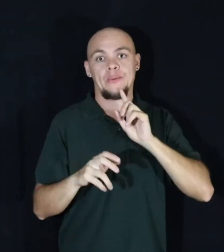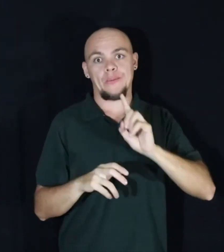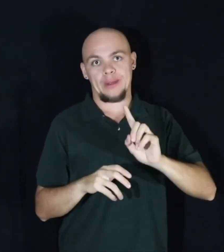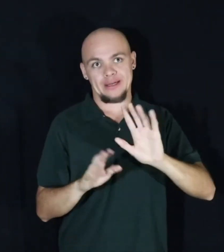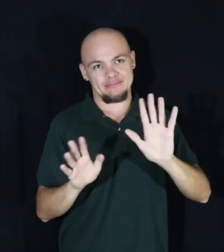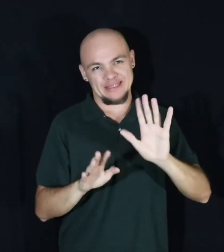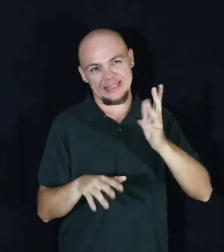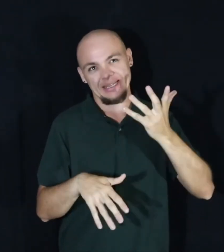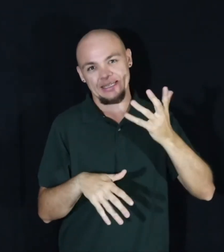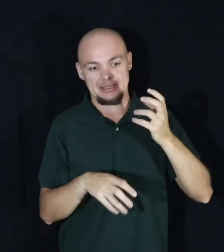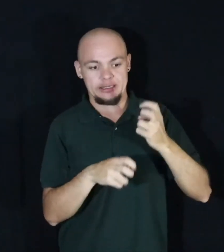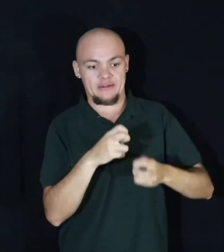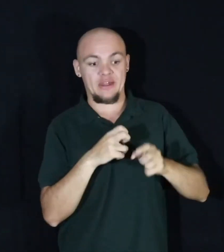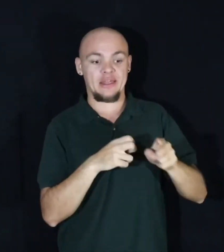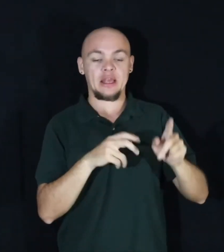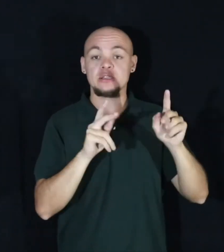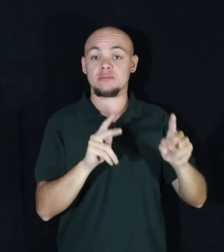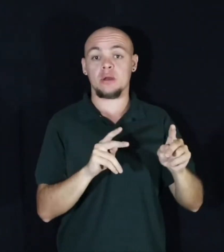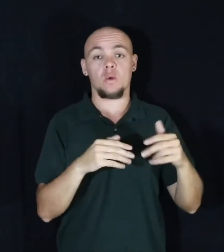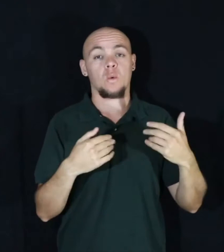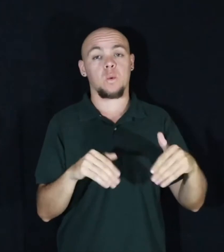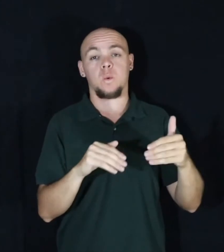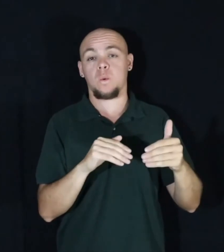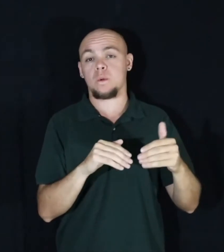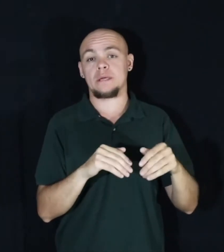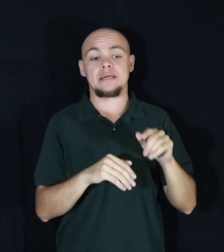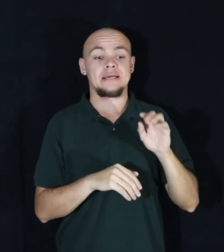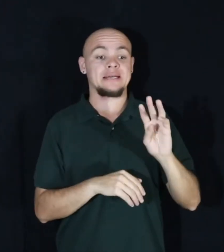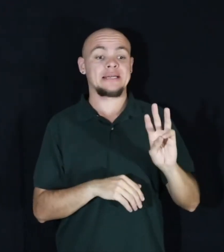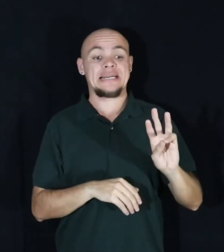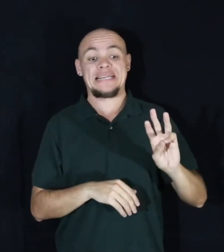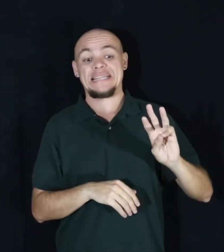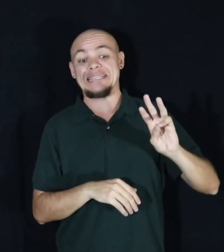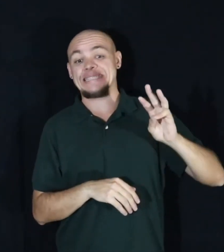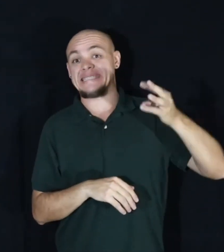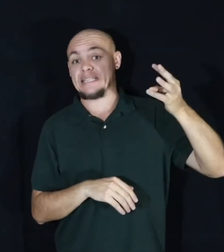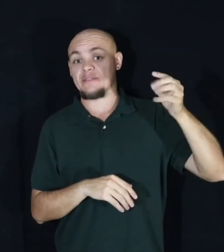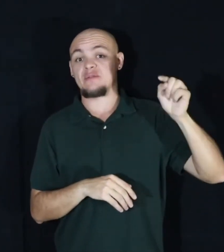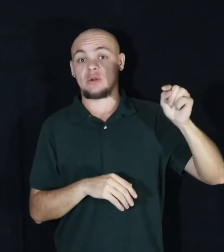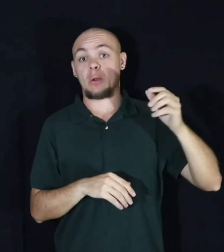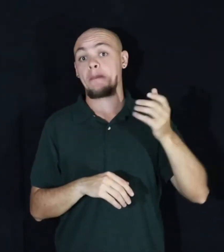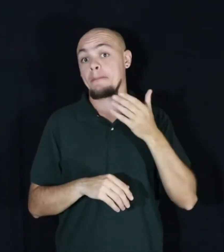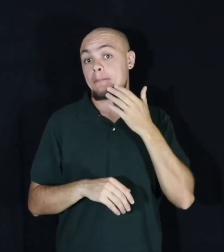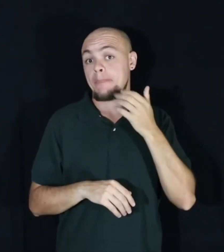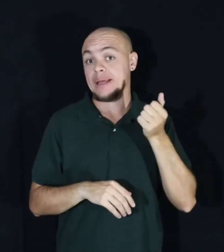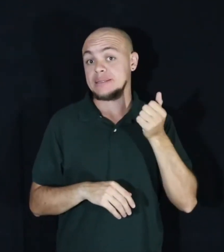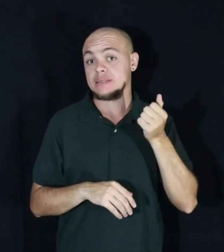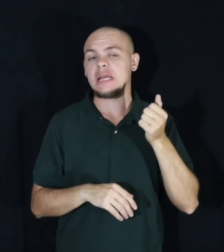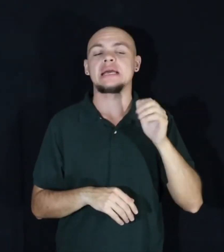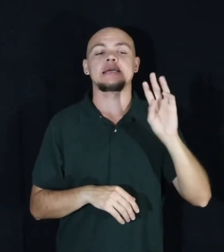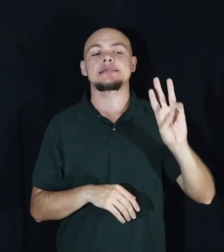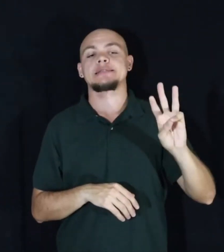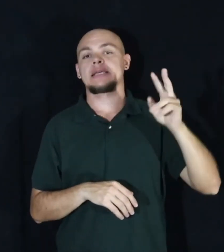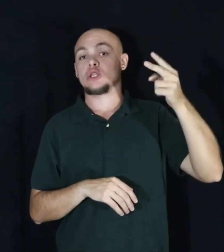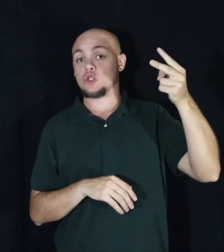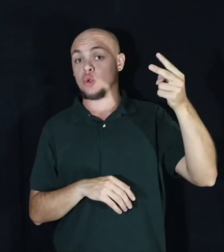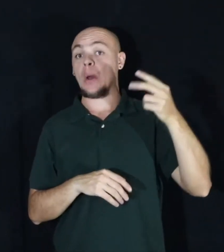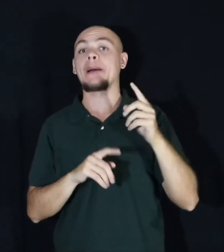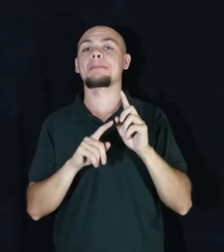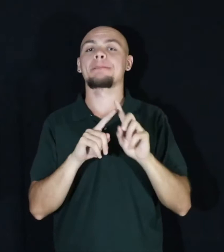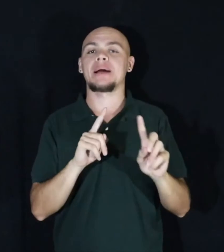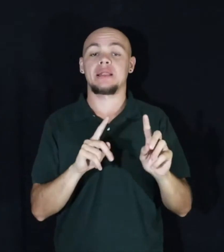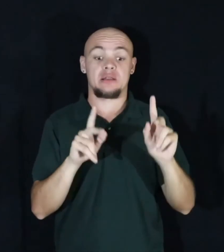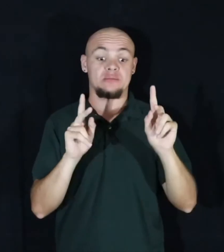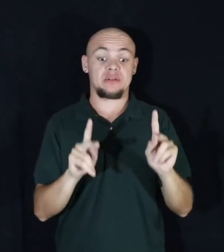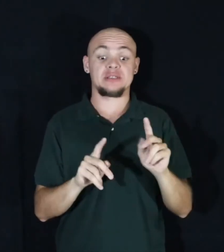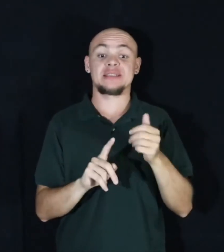speaking. That person would need to be at least 6 foot, or better yet, 6'2". However, someone